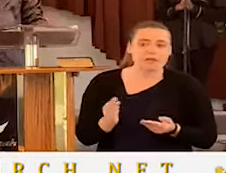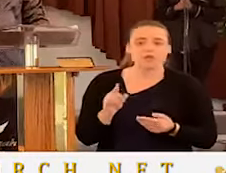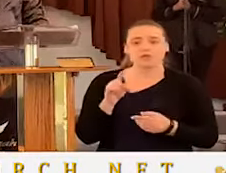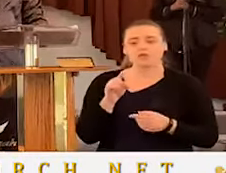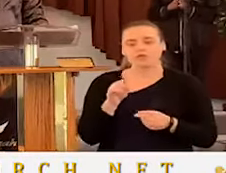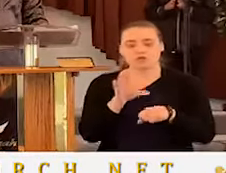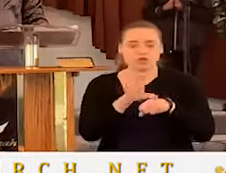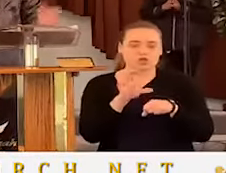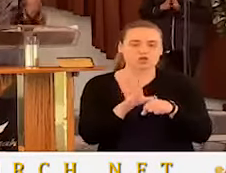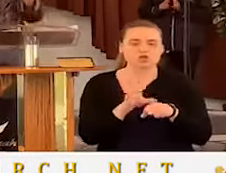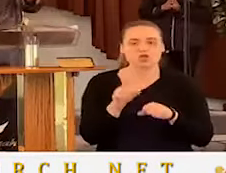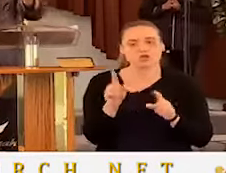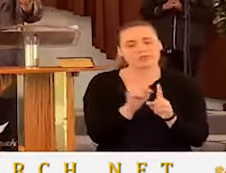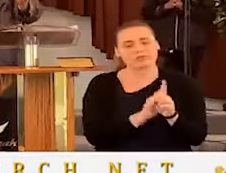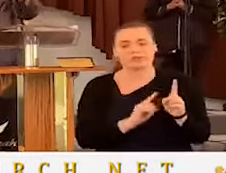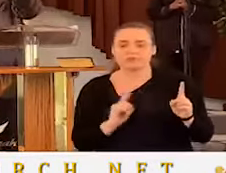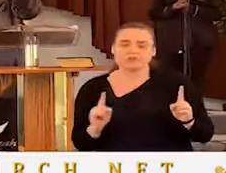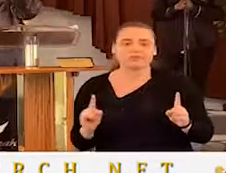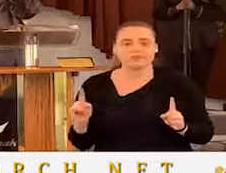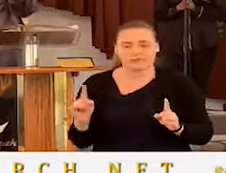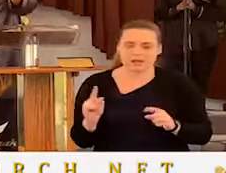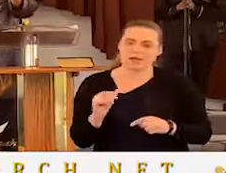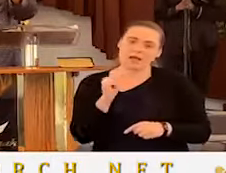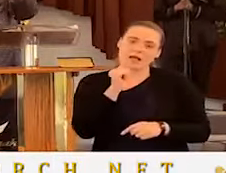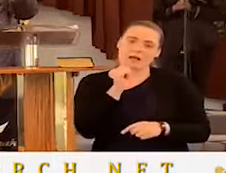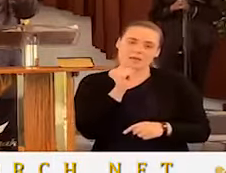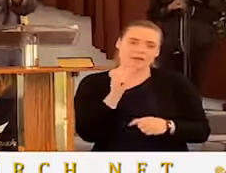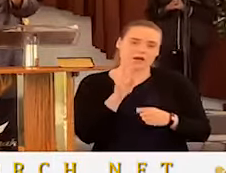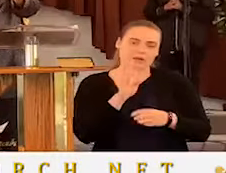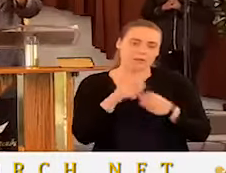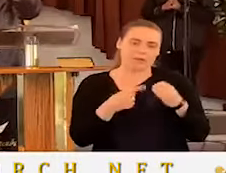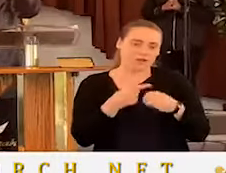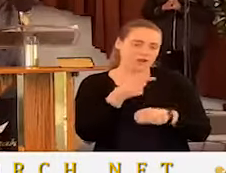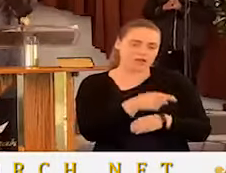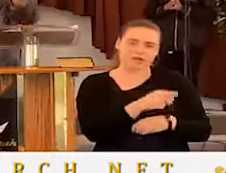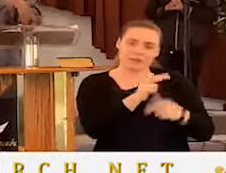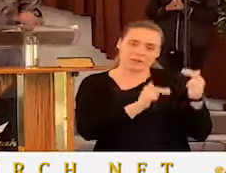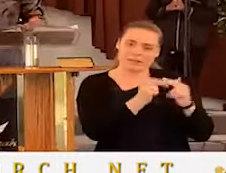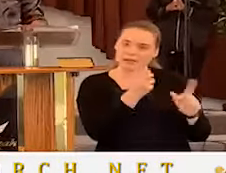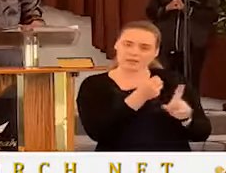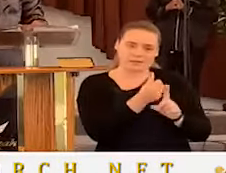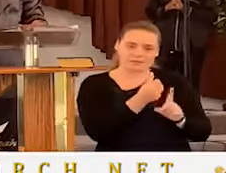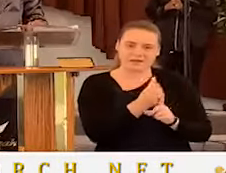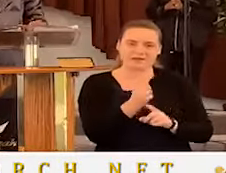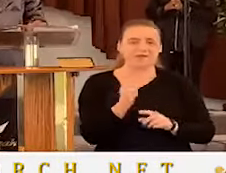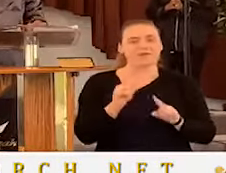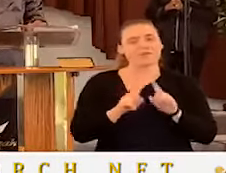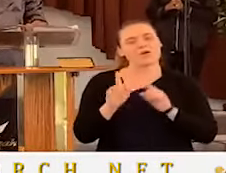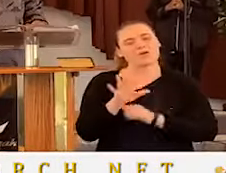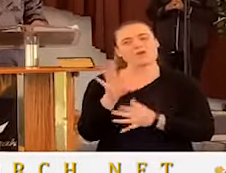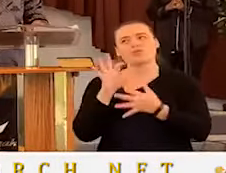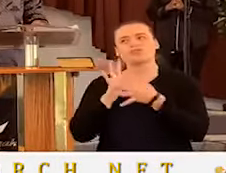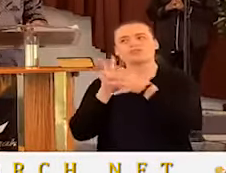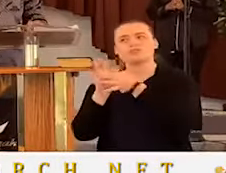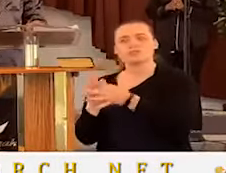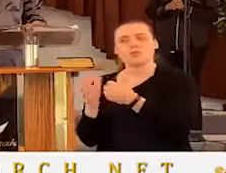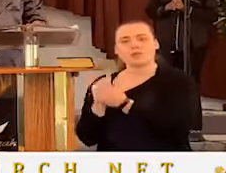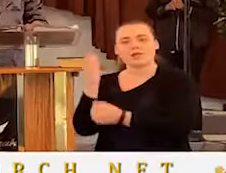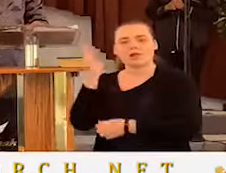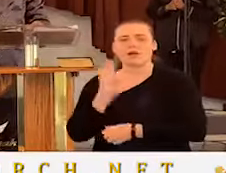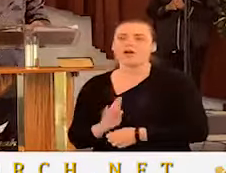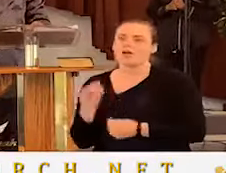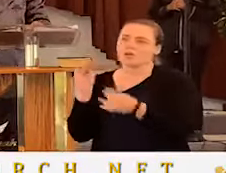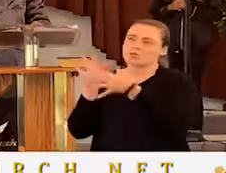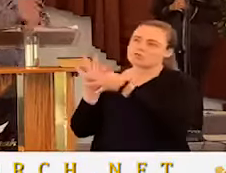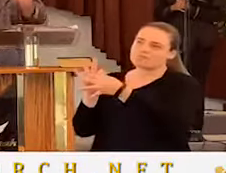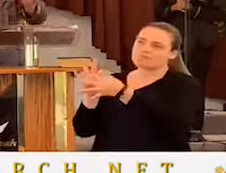from the church. Not talking about the building, but your relationship with God. You forgot who you were. You forgot who God made